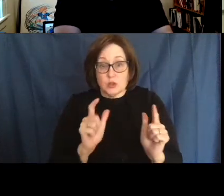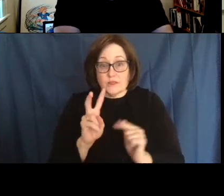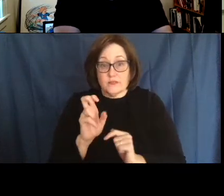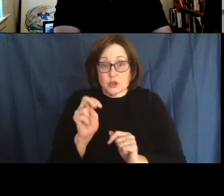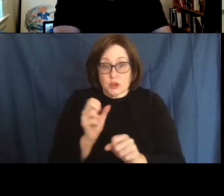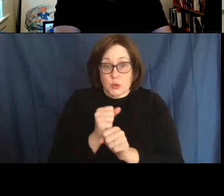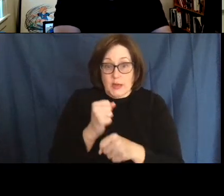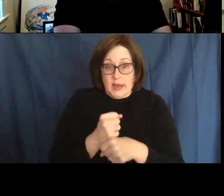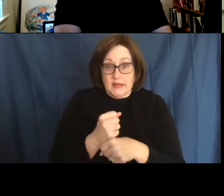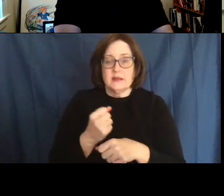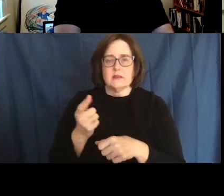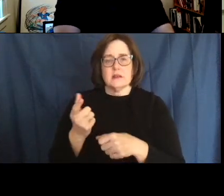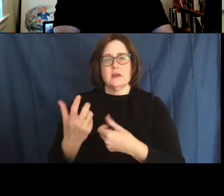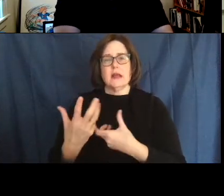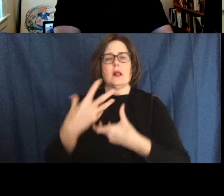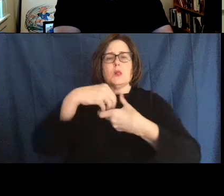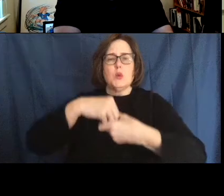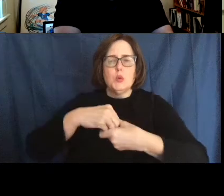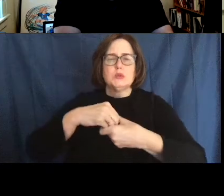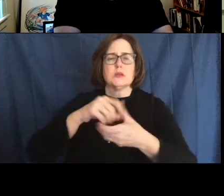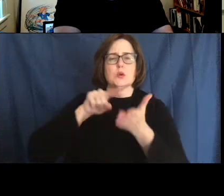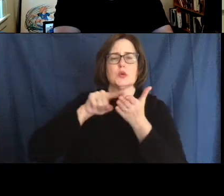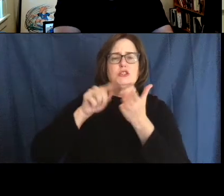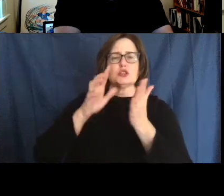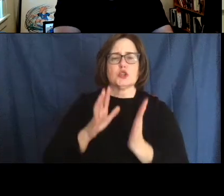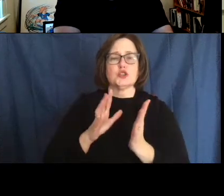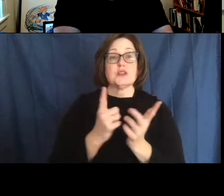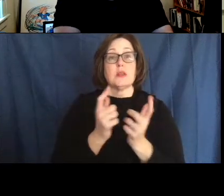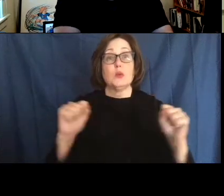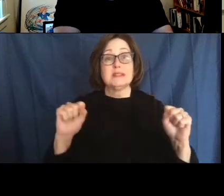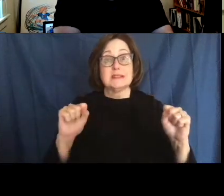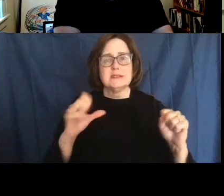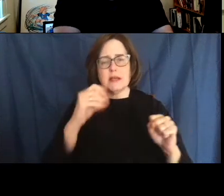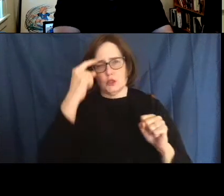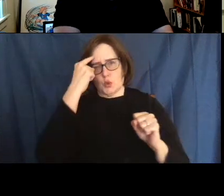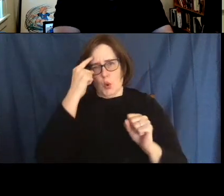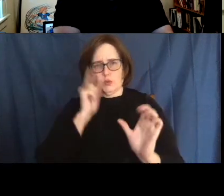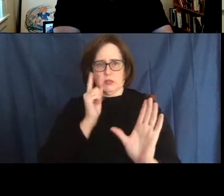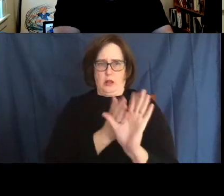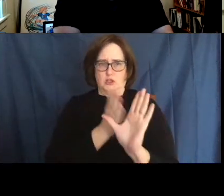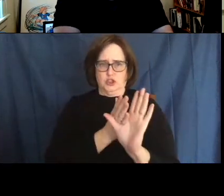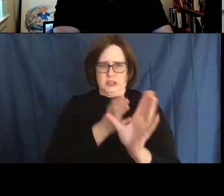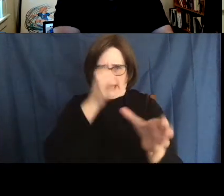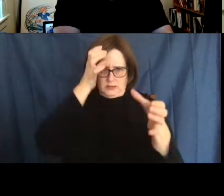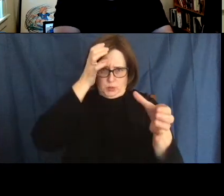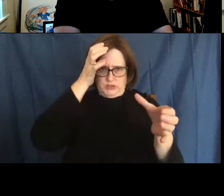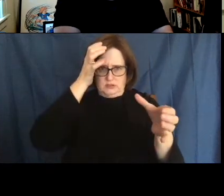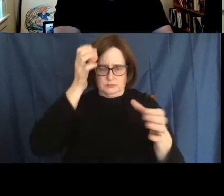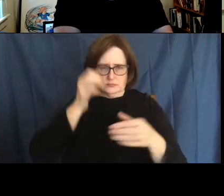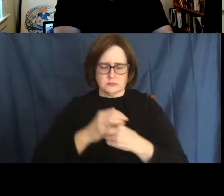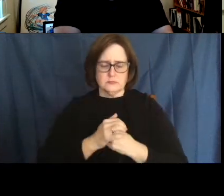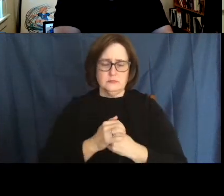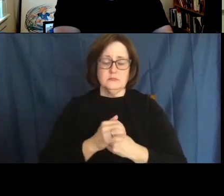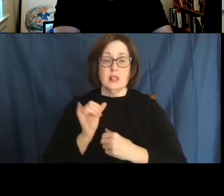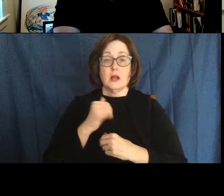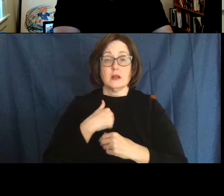created with researchers in the fields of linguistics and neuropsychology. So, as I said, GraphoGame